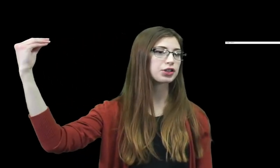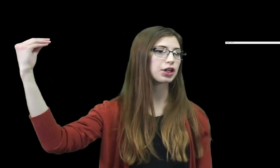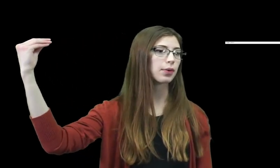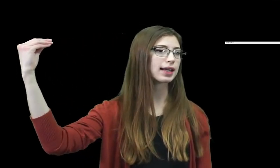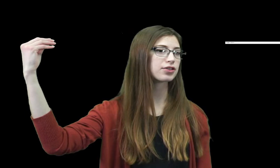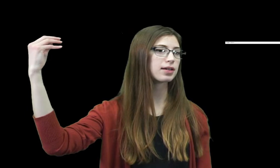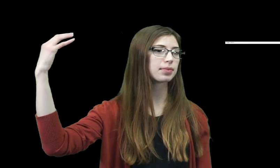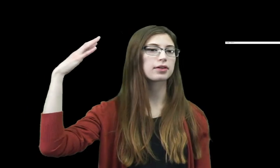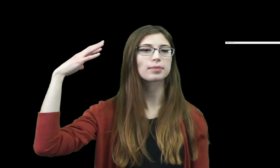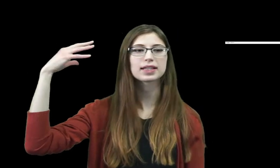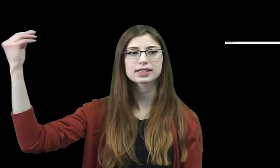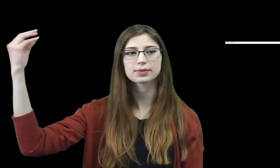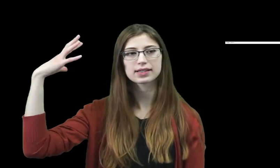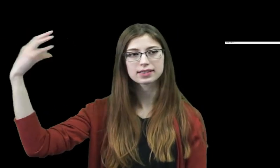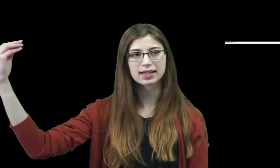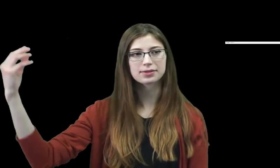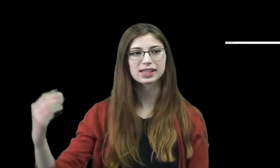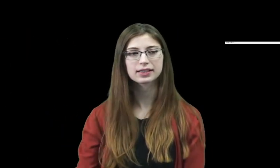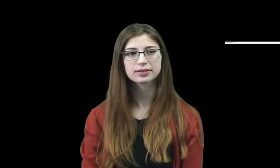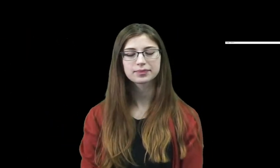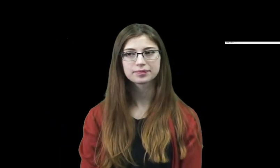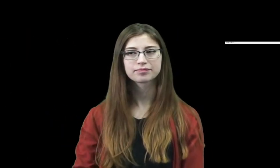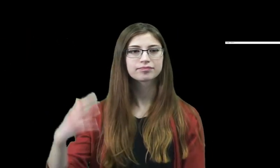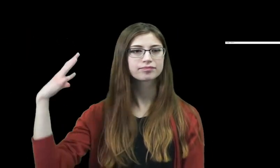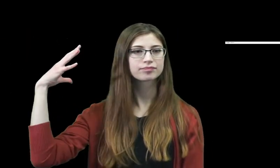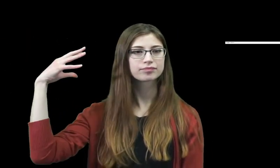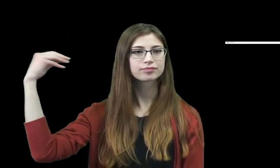O handshake and repeat this twice. Outside.